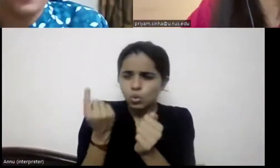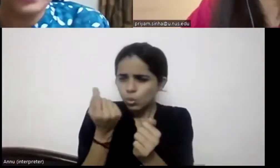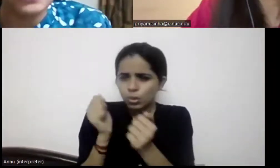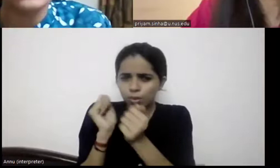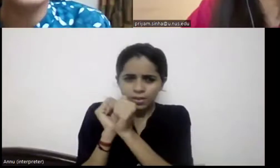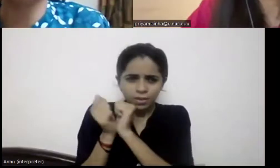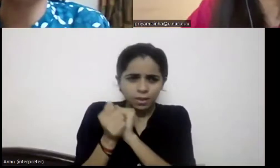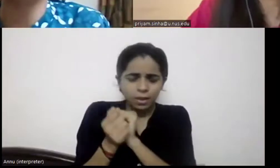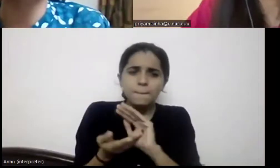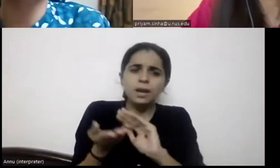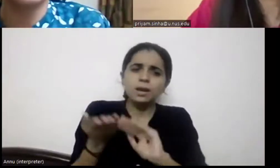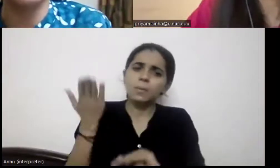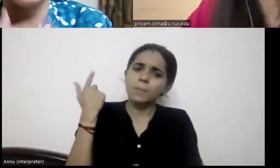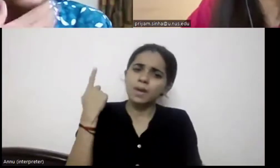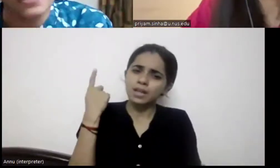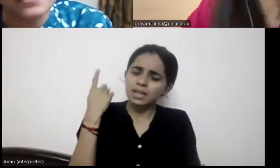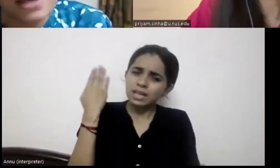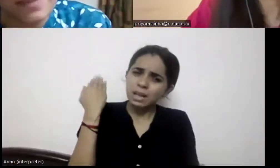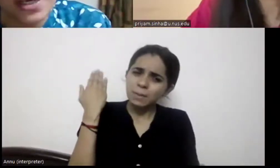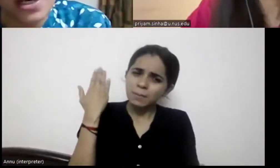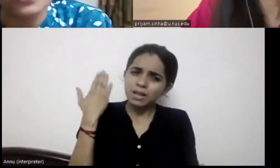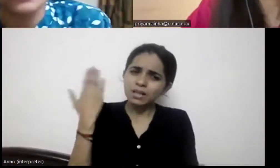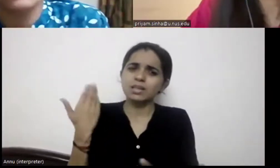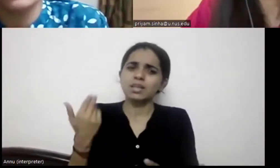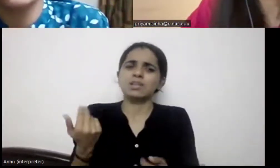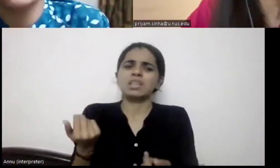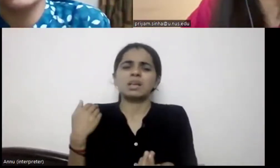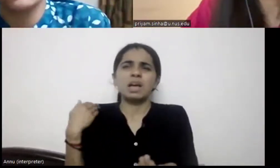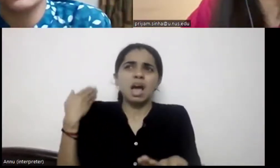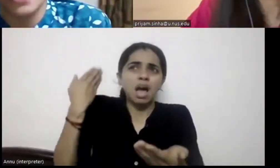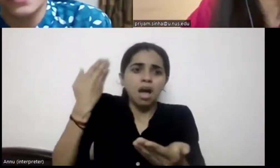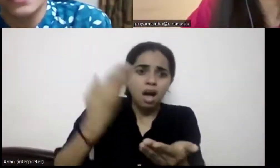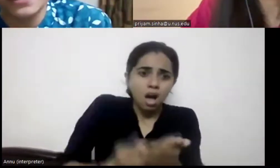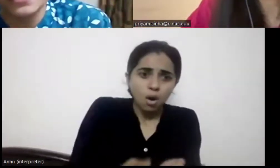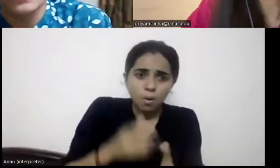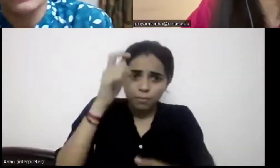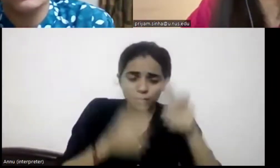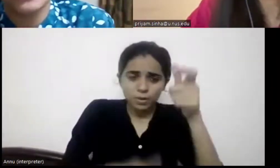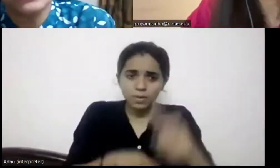But before that, and you have these acts coming out in the year